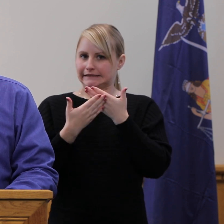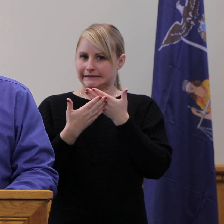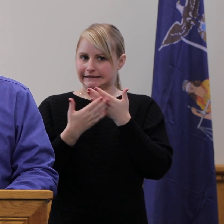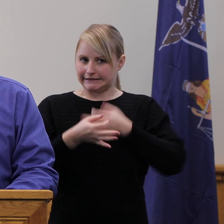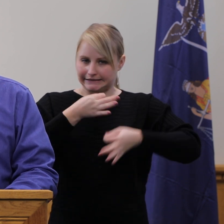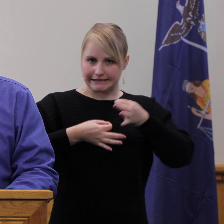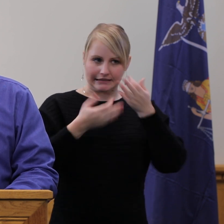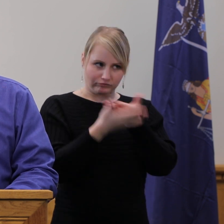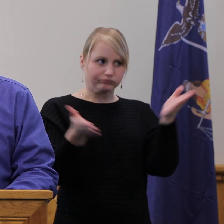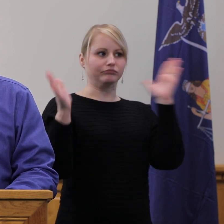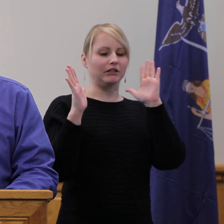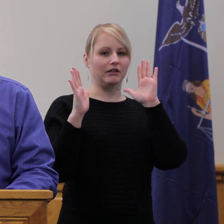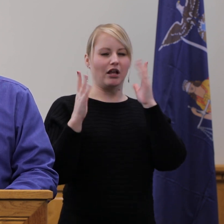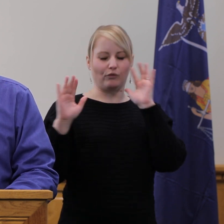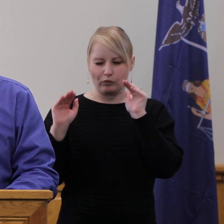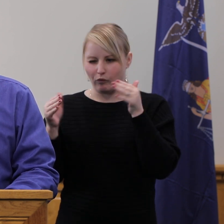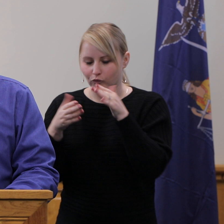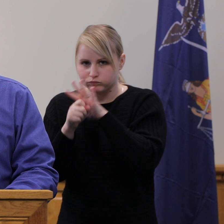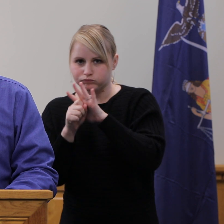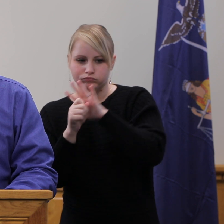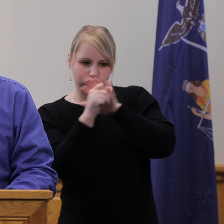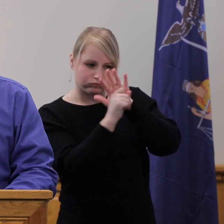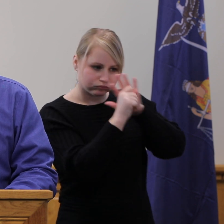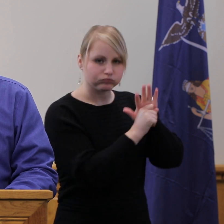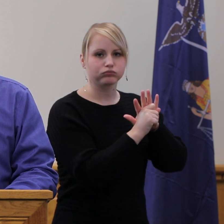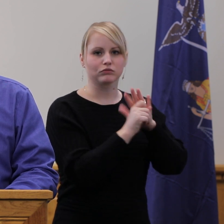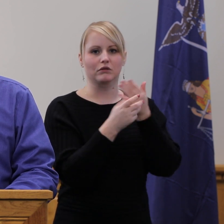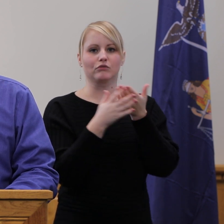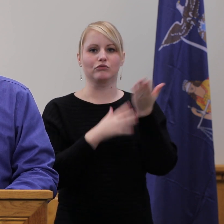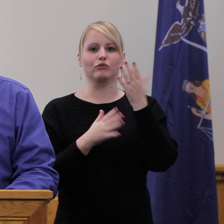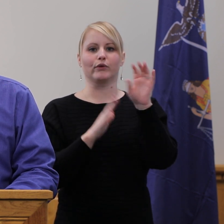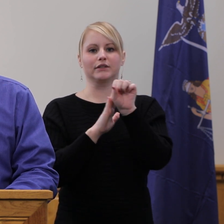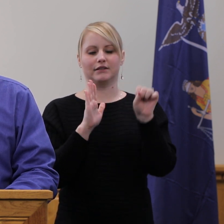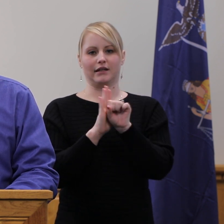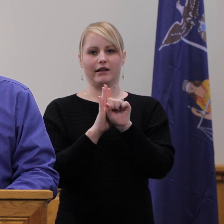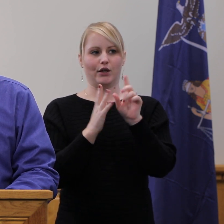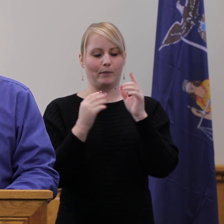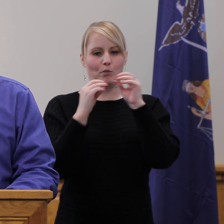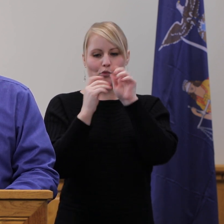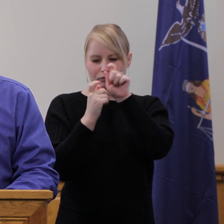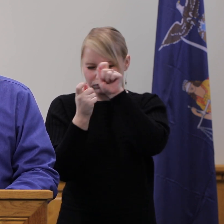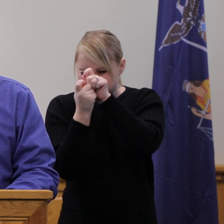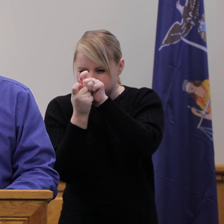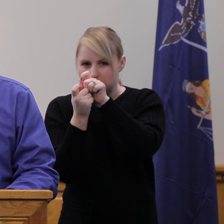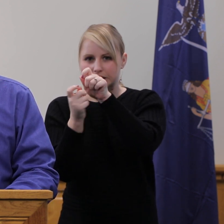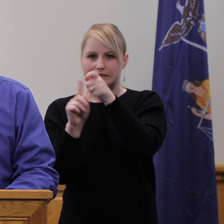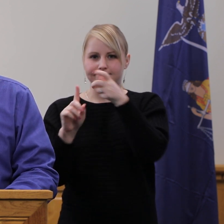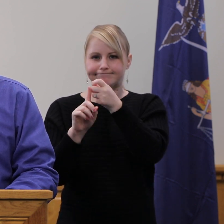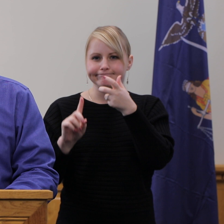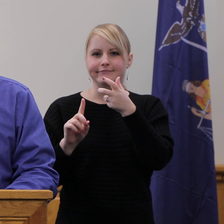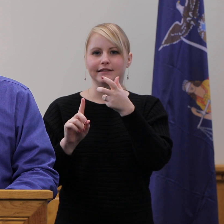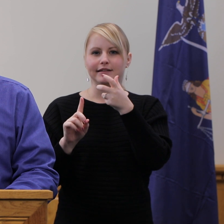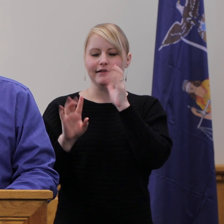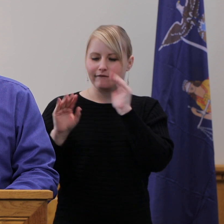focus areas to implement and adjust restrictions. This will involve a more targeted and detailed approach to pinpoint the center of an